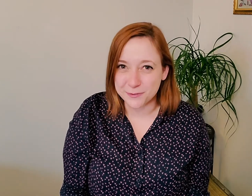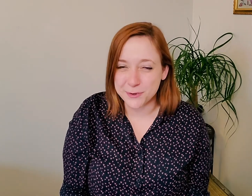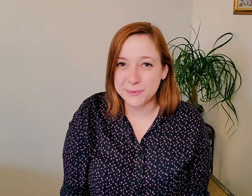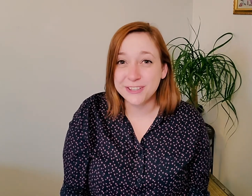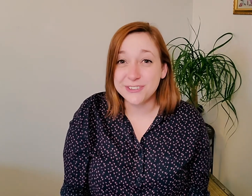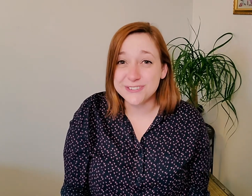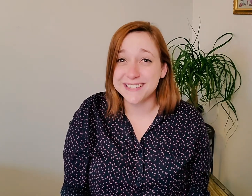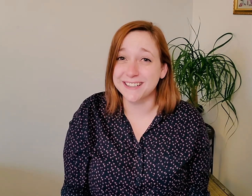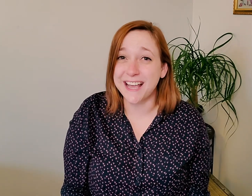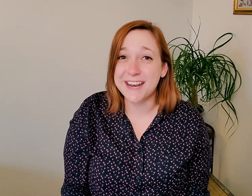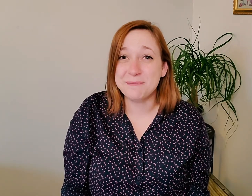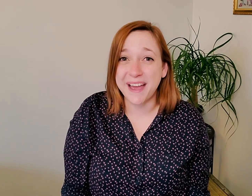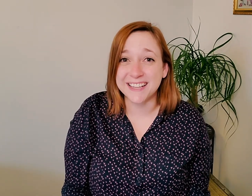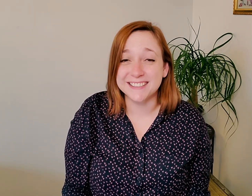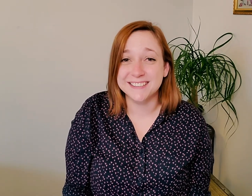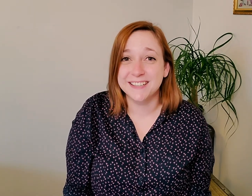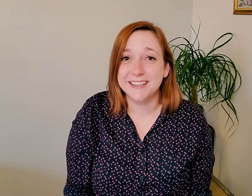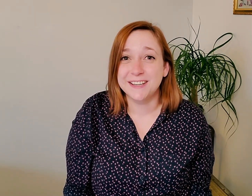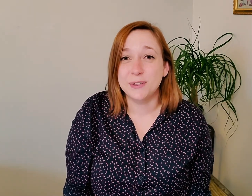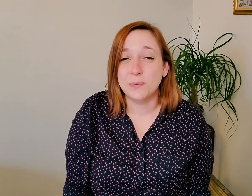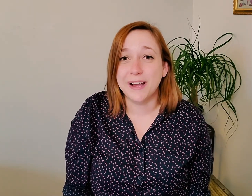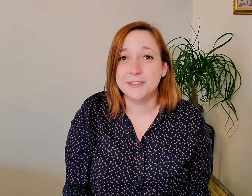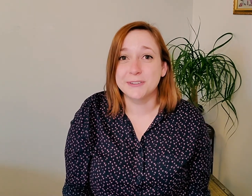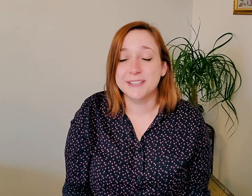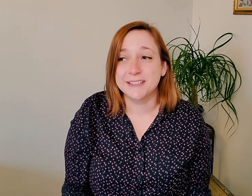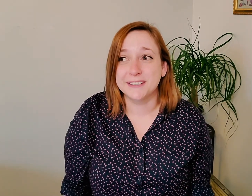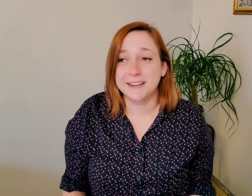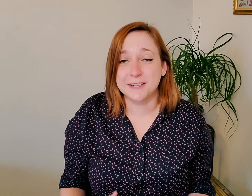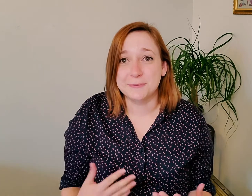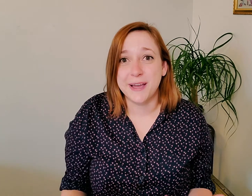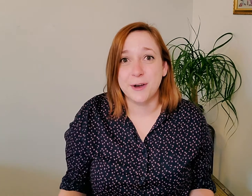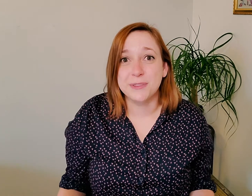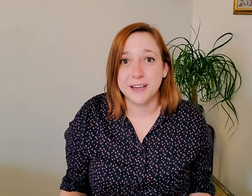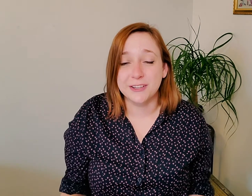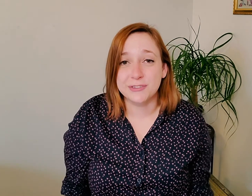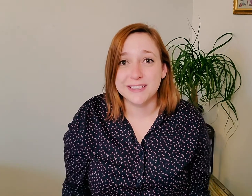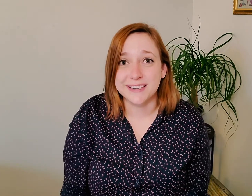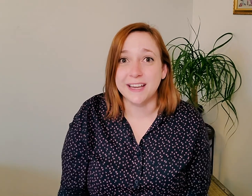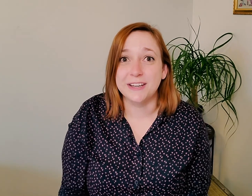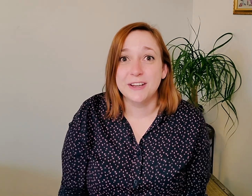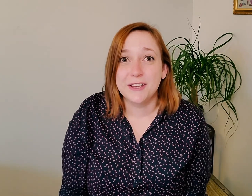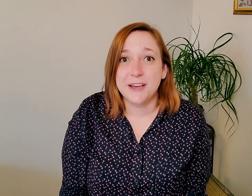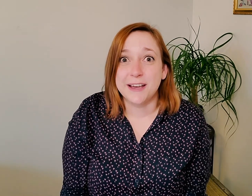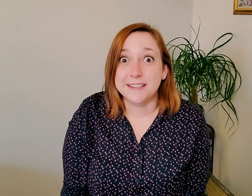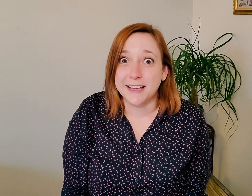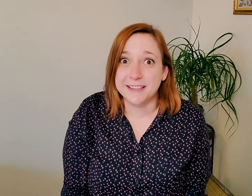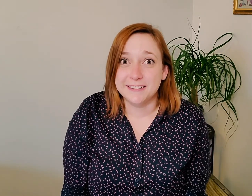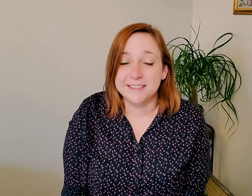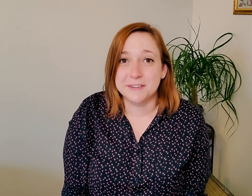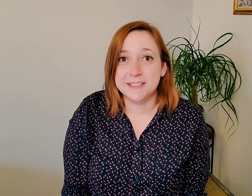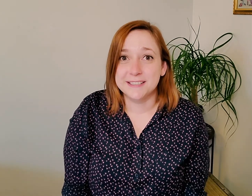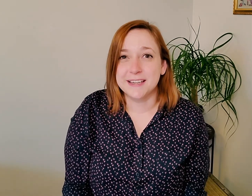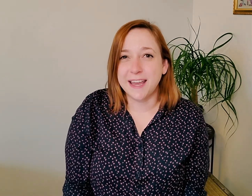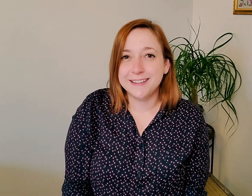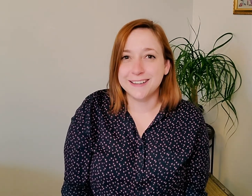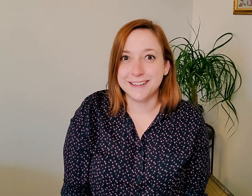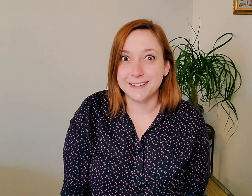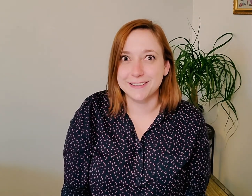but you do see a lot of bats in the wild and out in the countryside at night. So this is kind of connected to